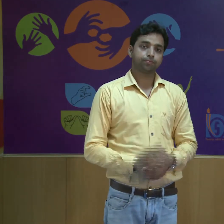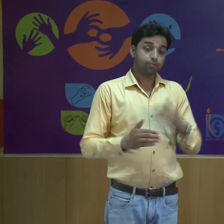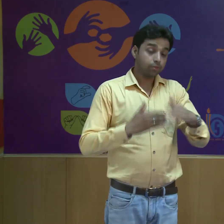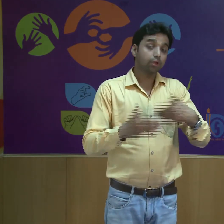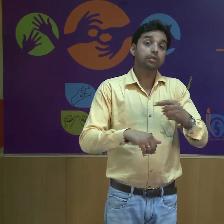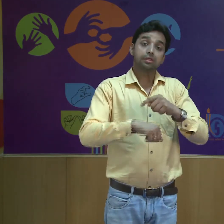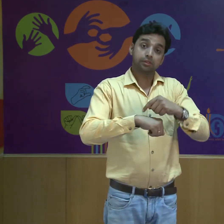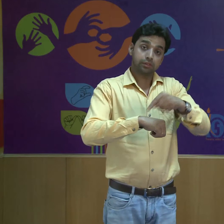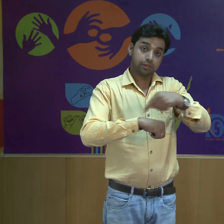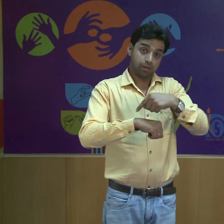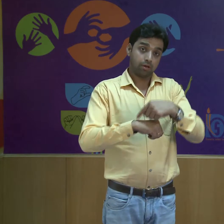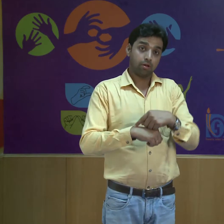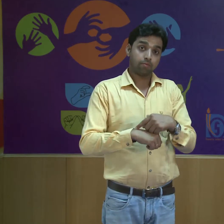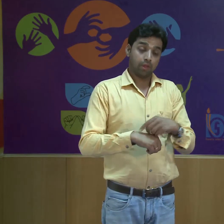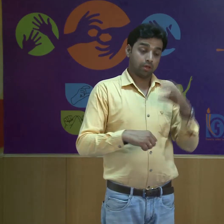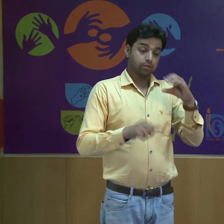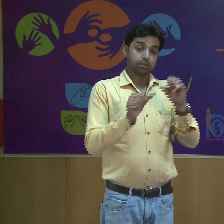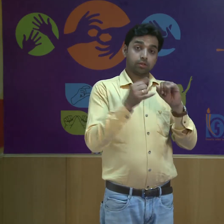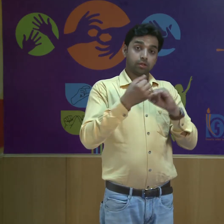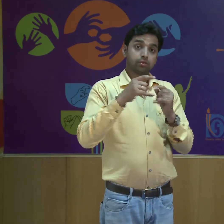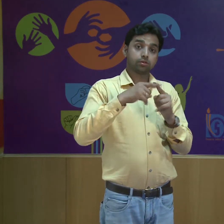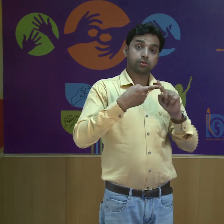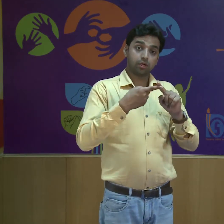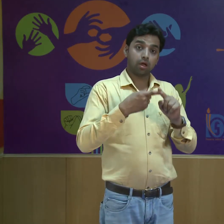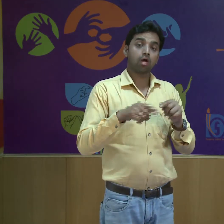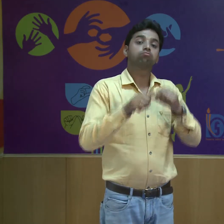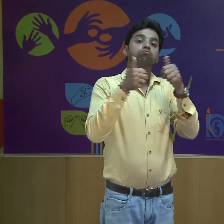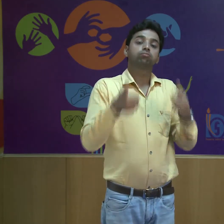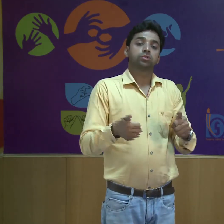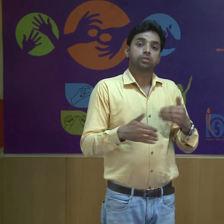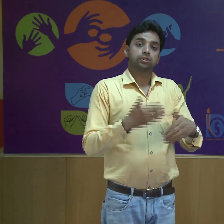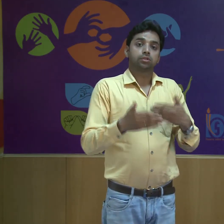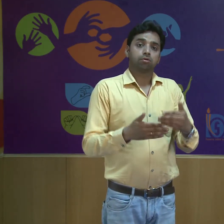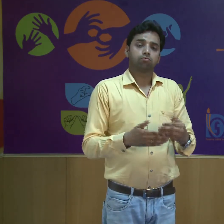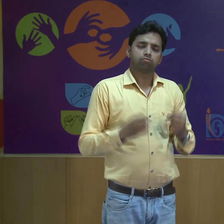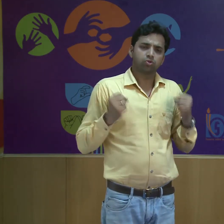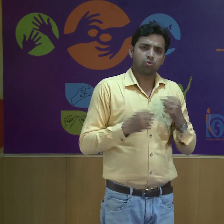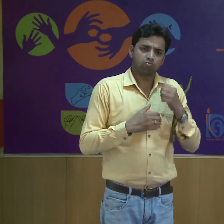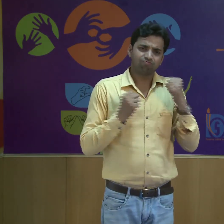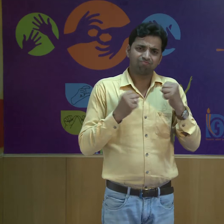By this time, the caste system had become so strong